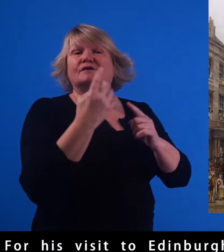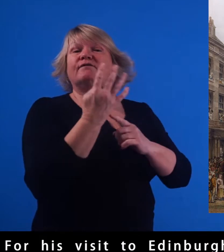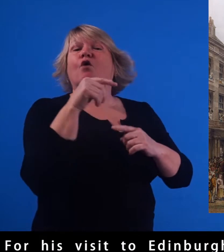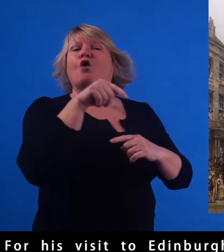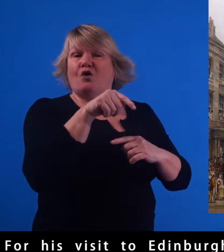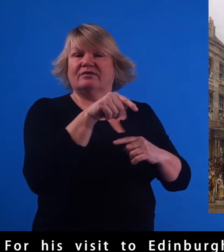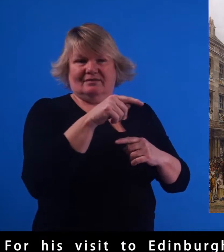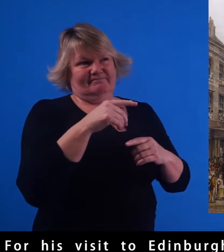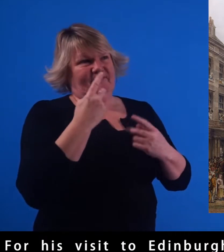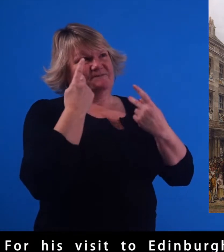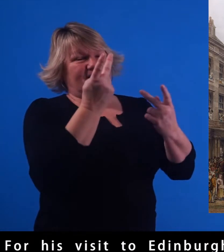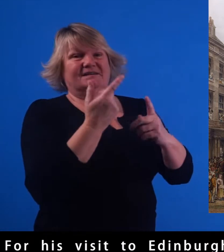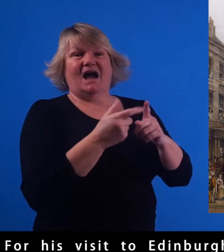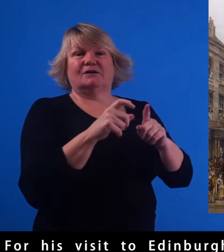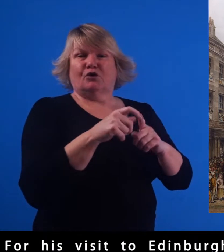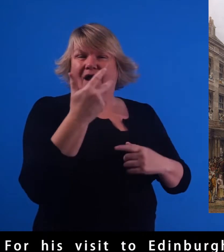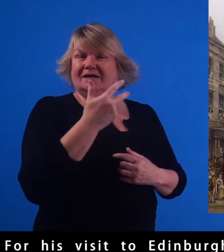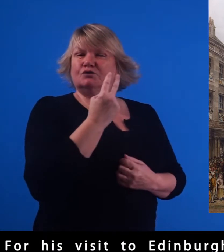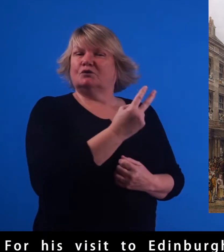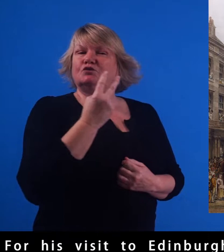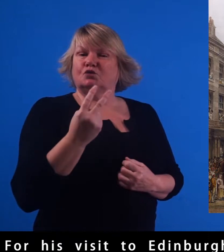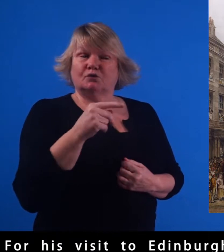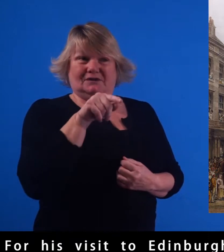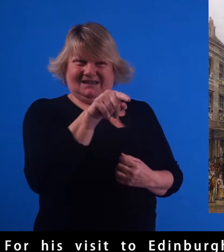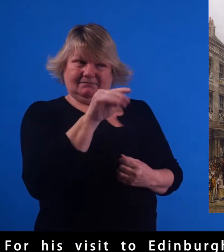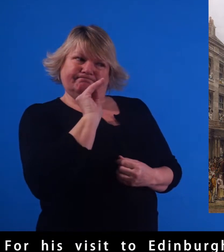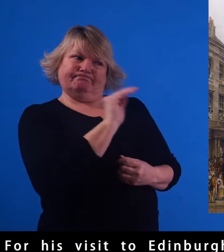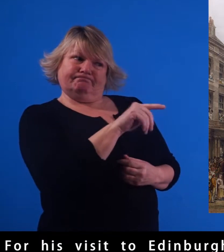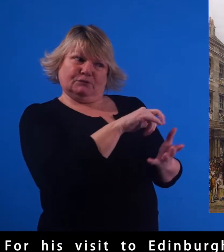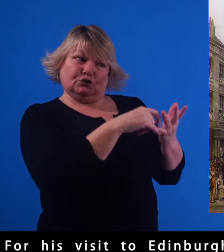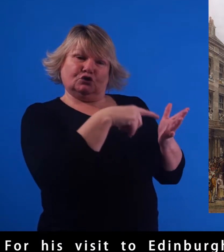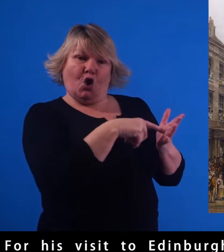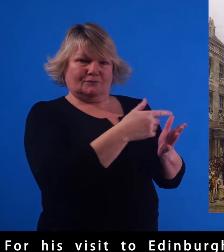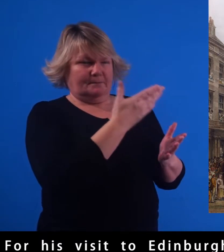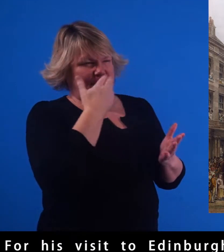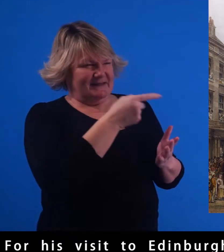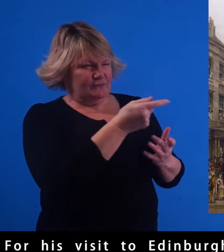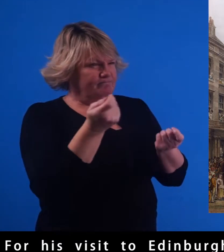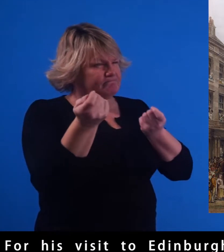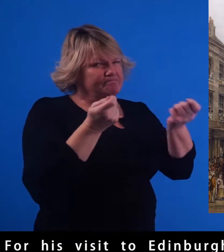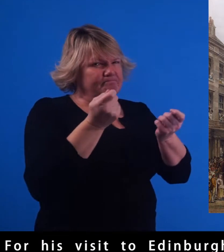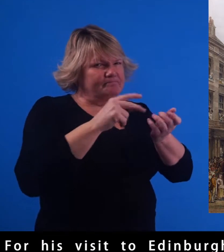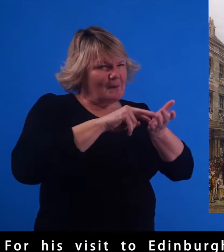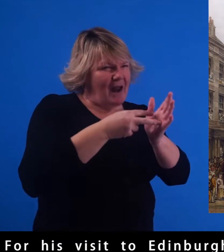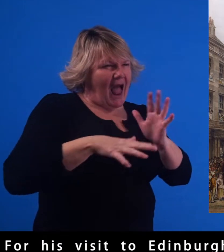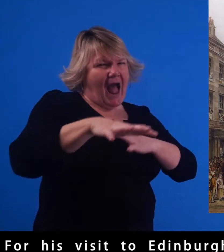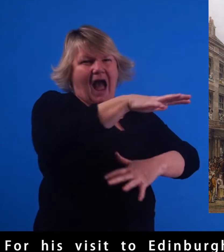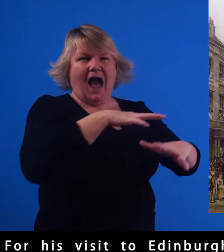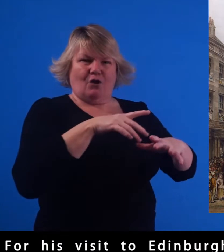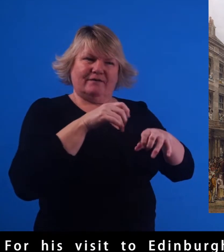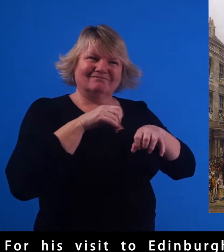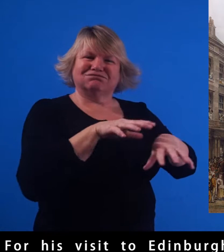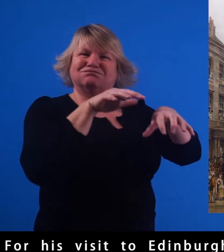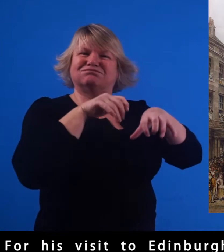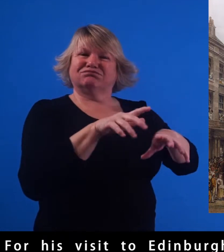For his visit to Edinburgh in 1822, King George IV invited Scott to stage manage